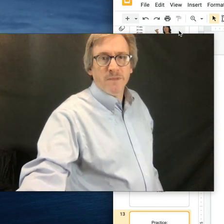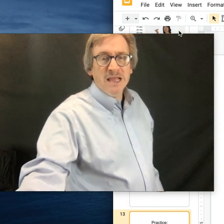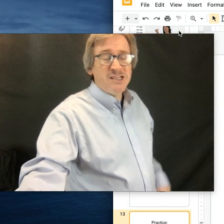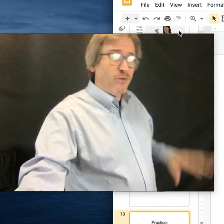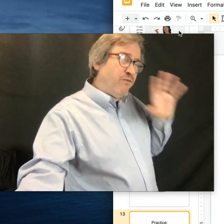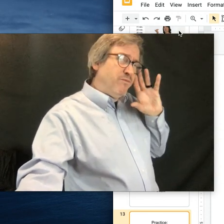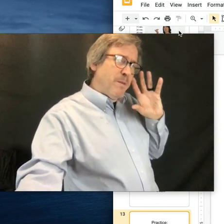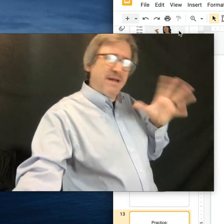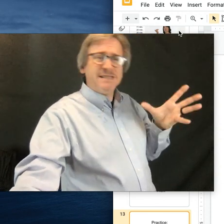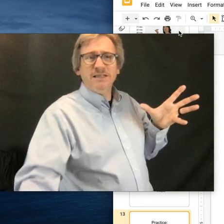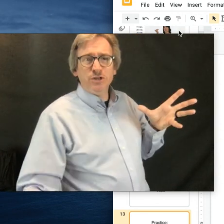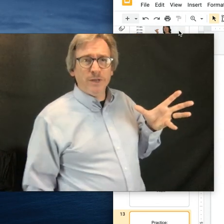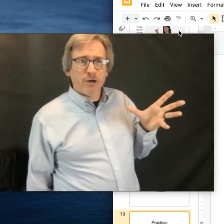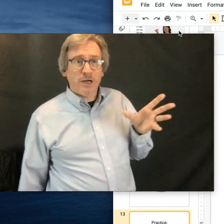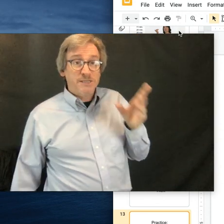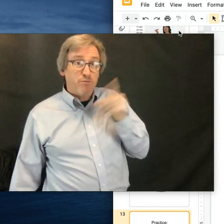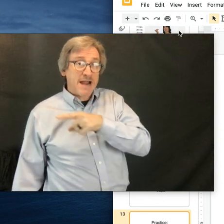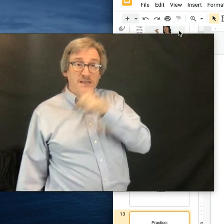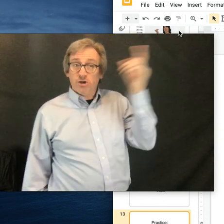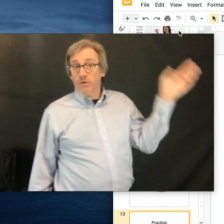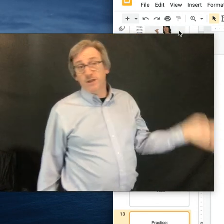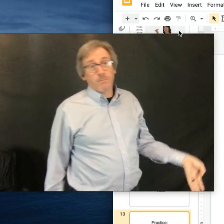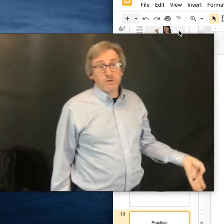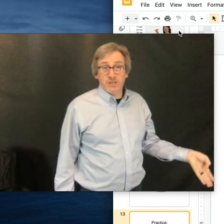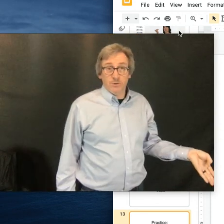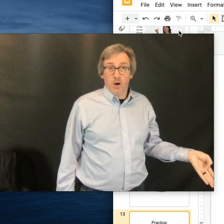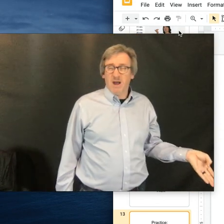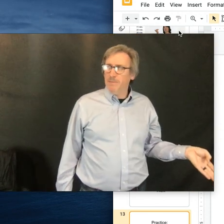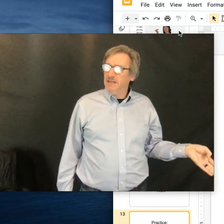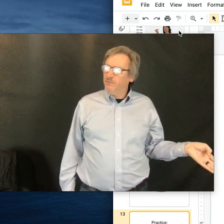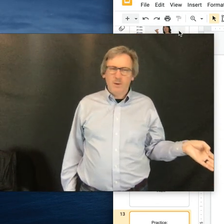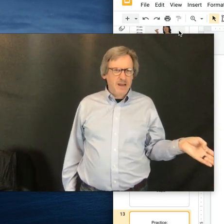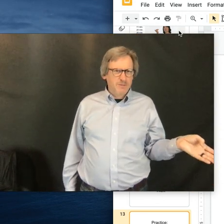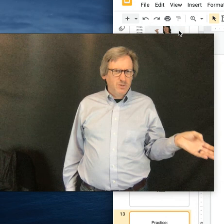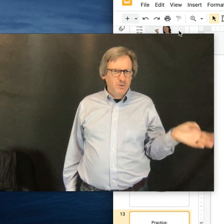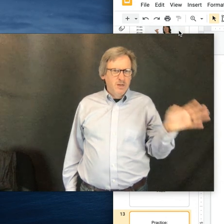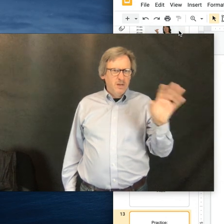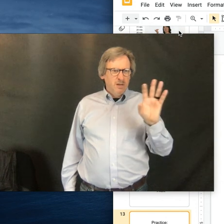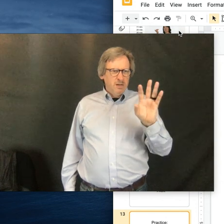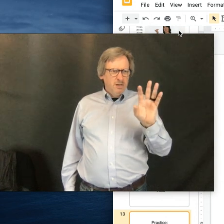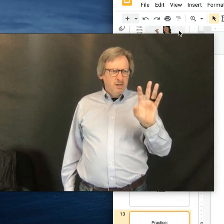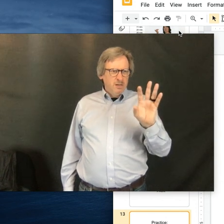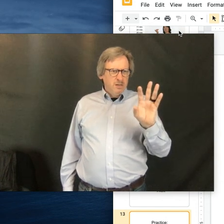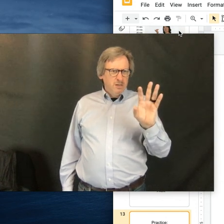okay. So the best thing to do here is practice all the numbers that you know. I believe we went up to